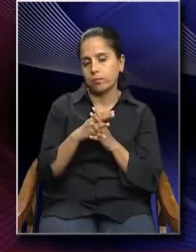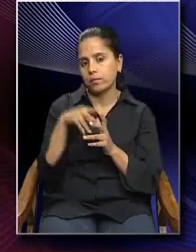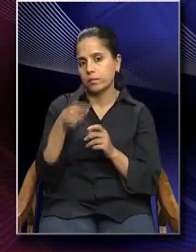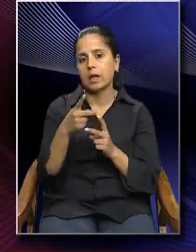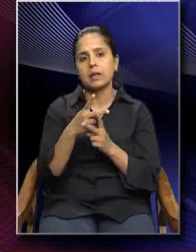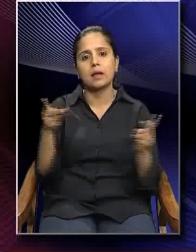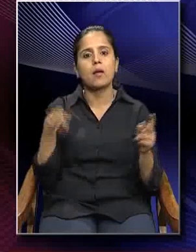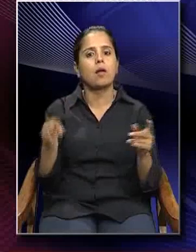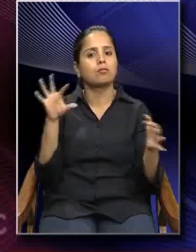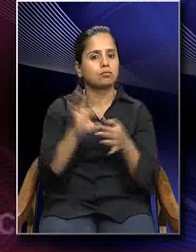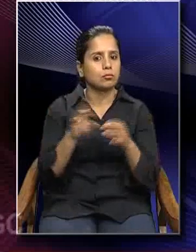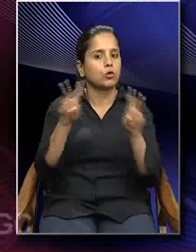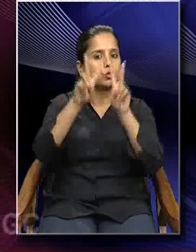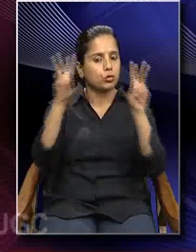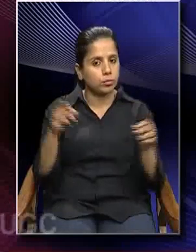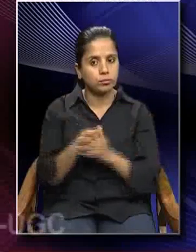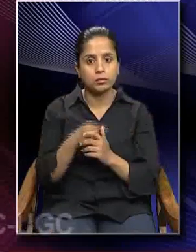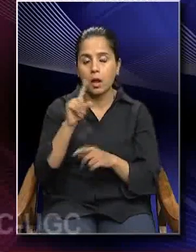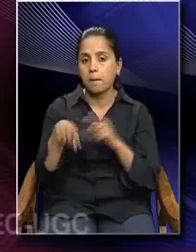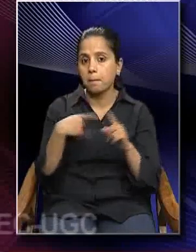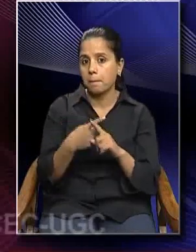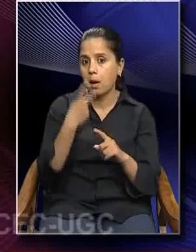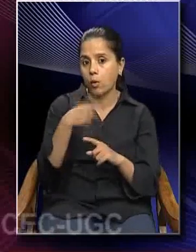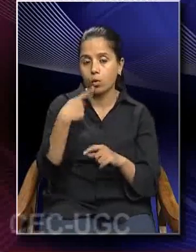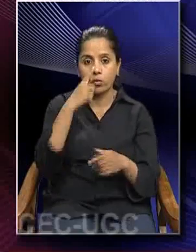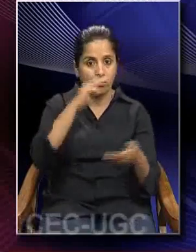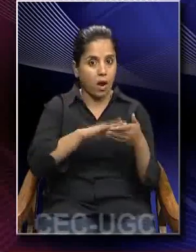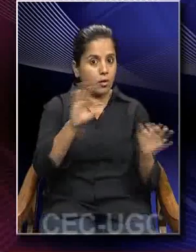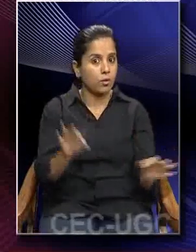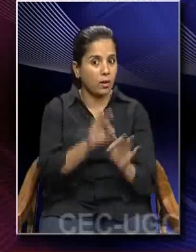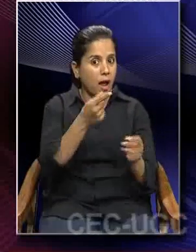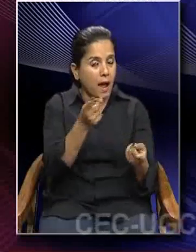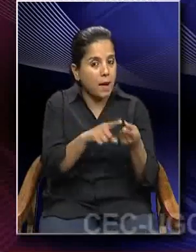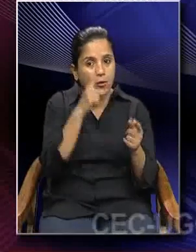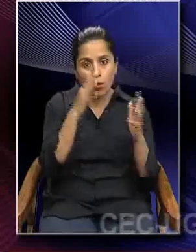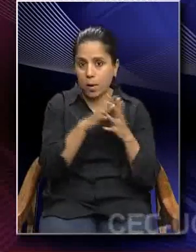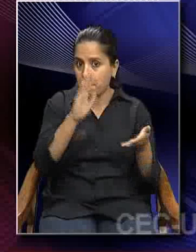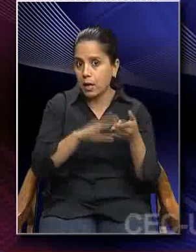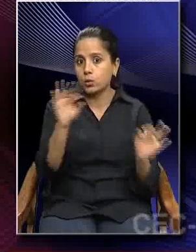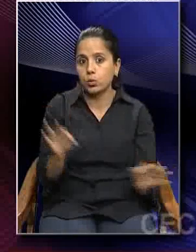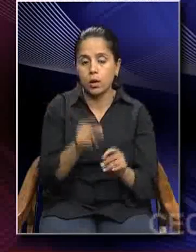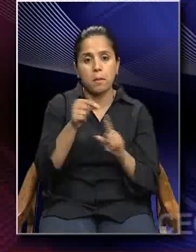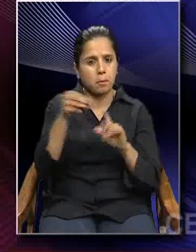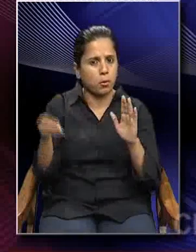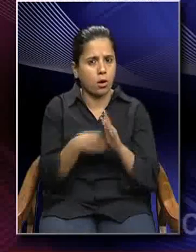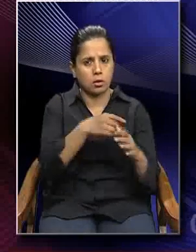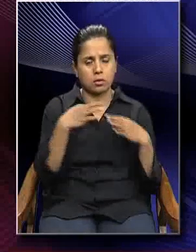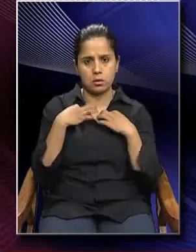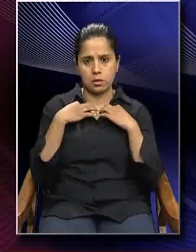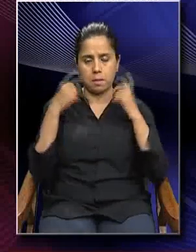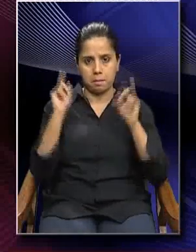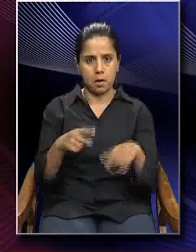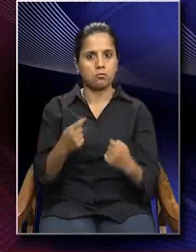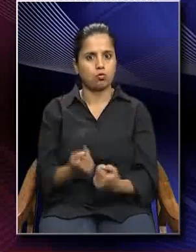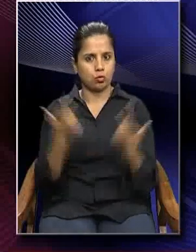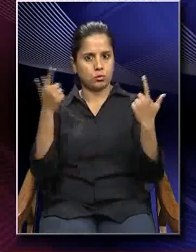different contexts that about the maiden and about the prostitute that they should dress up richly